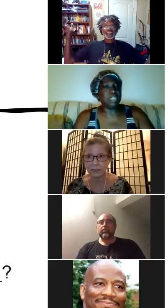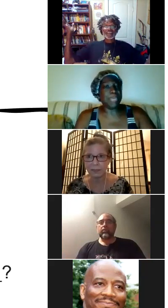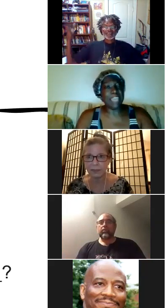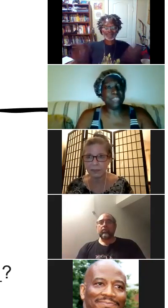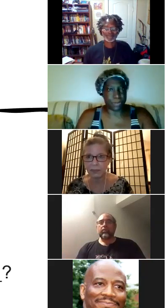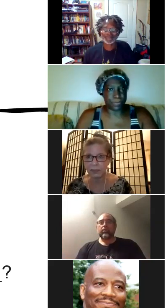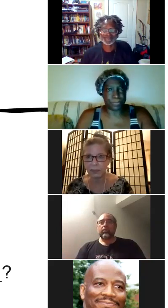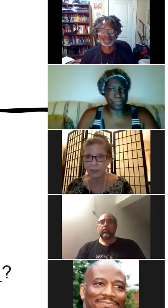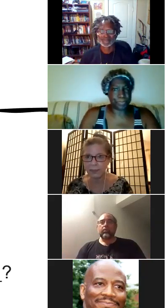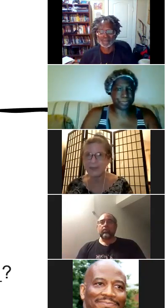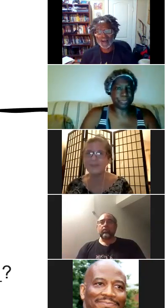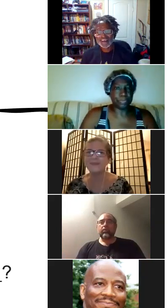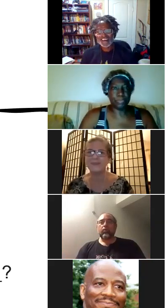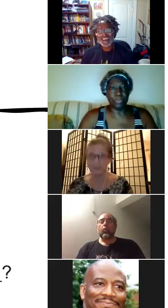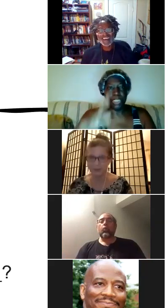Where is the bathroom?